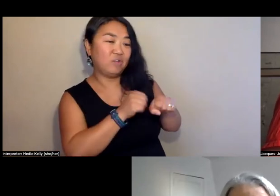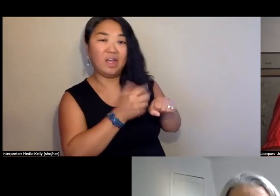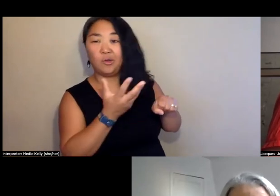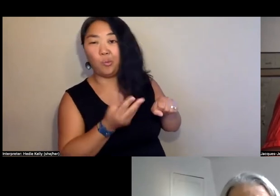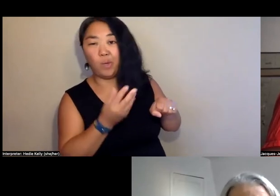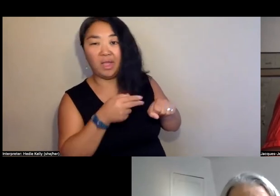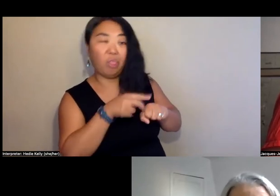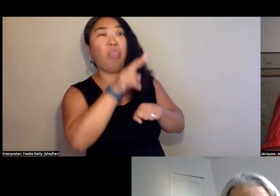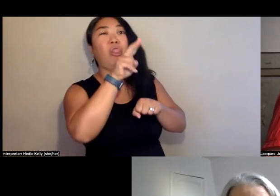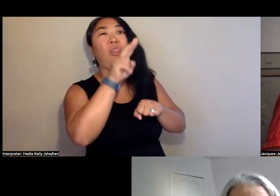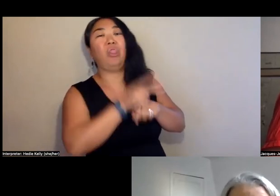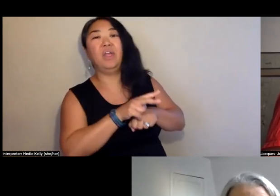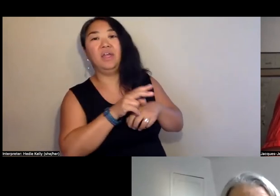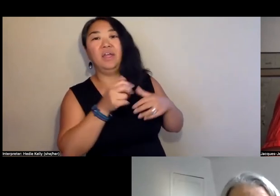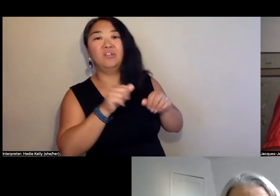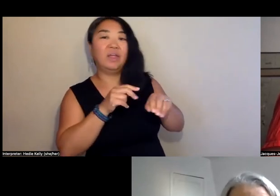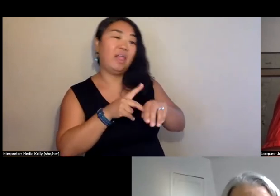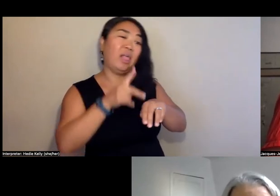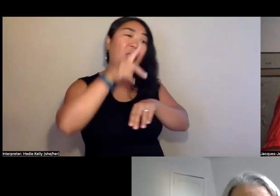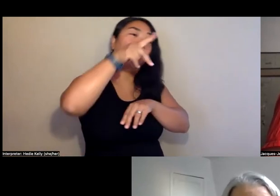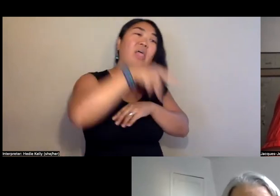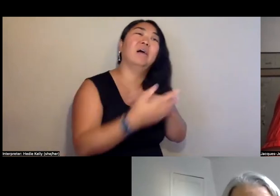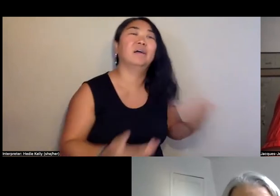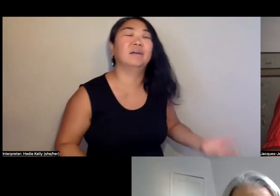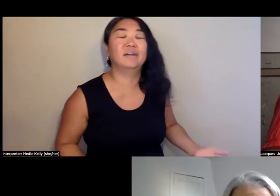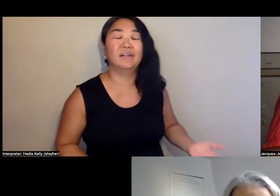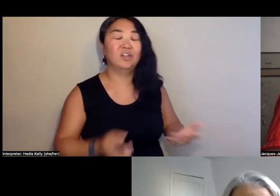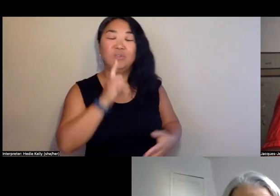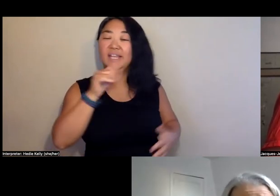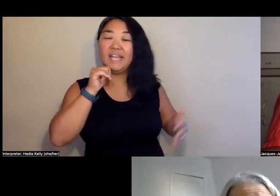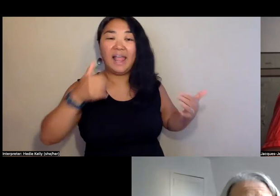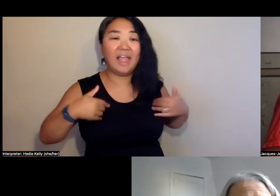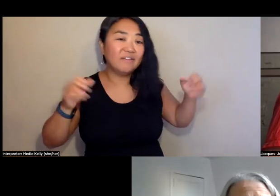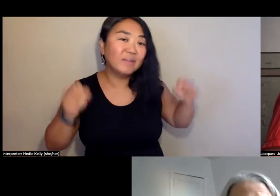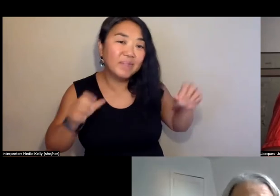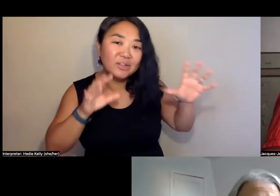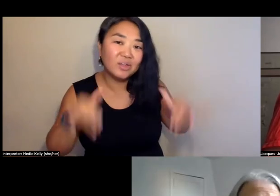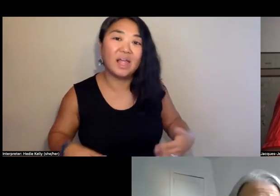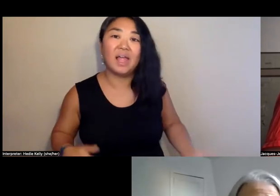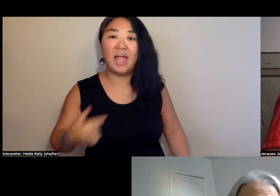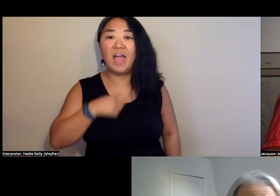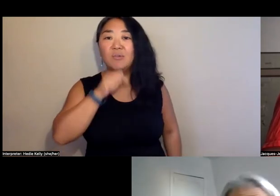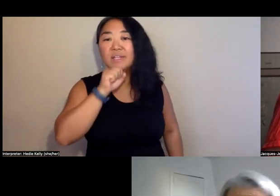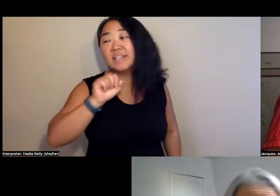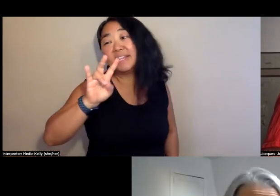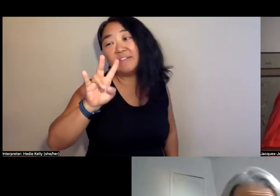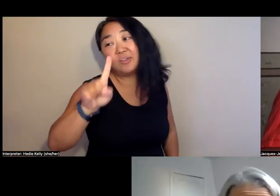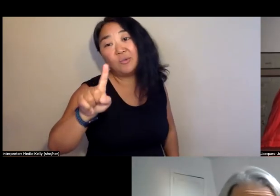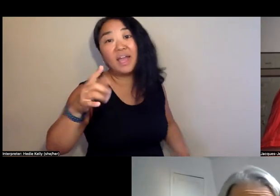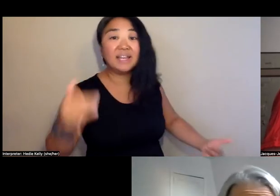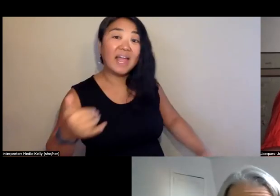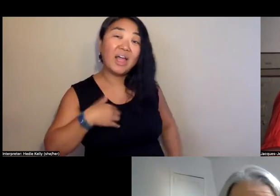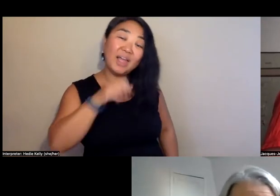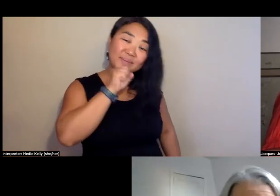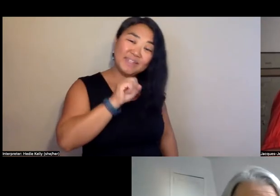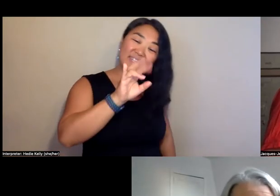mistake, trying to jump a little farther than I apparently had the capacity to do. I was 71 years old. Now I'm 72